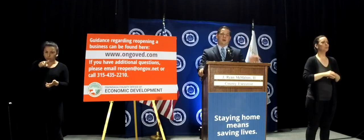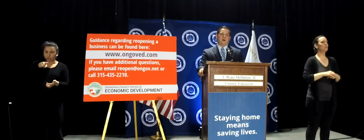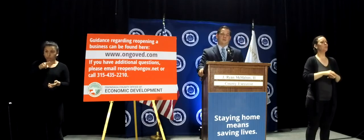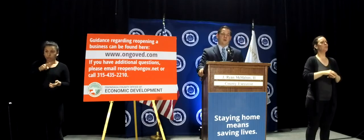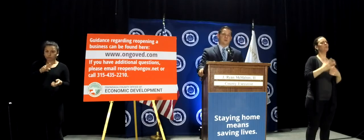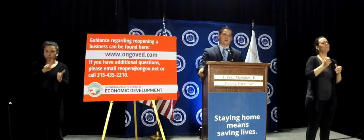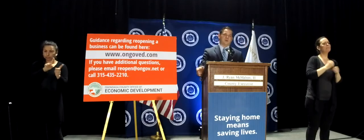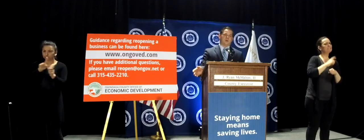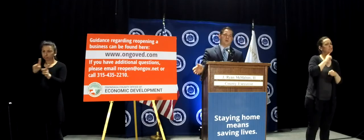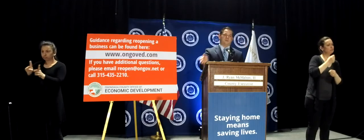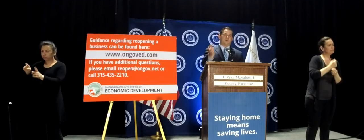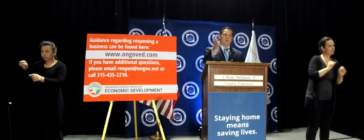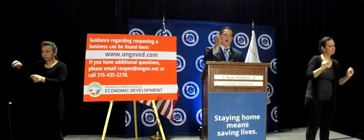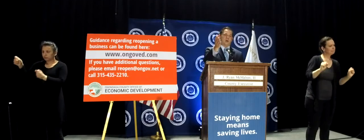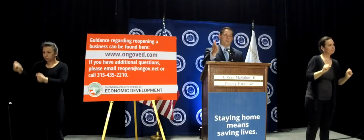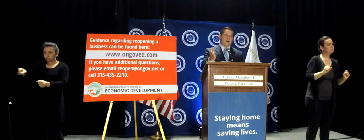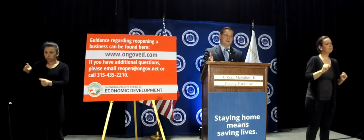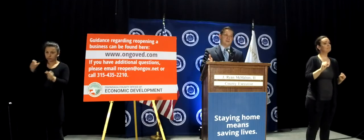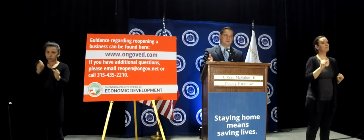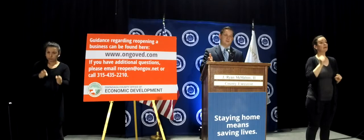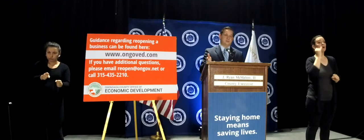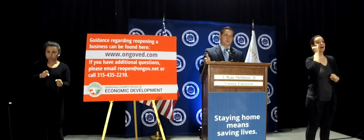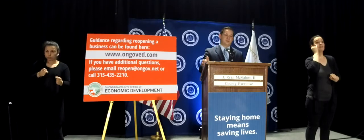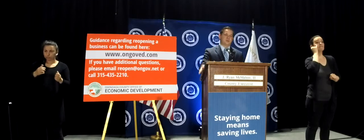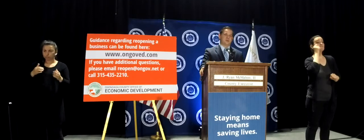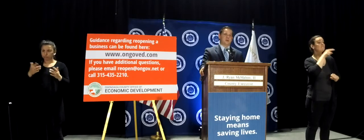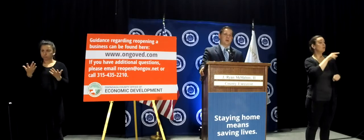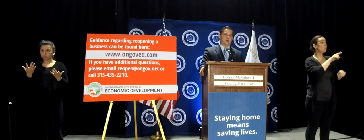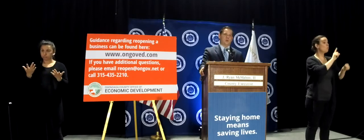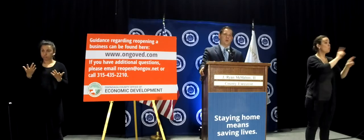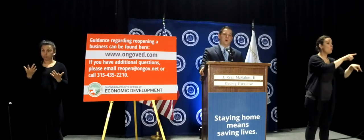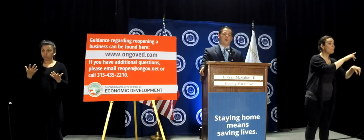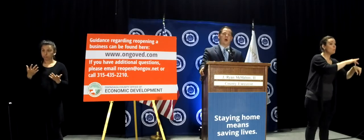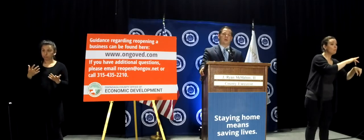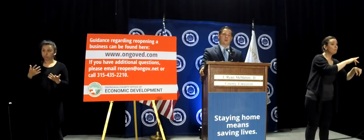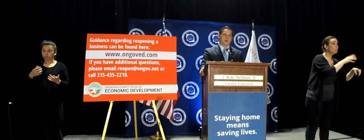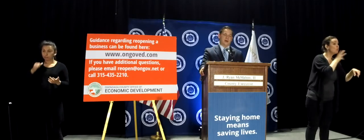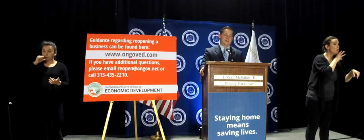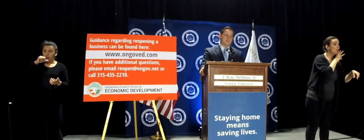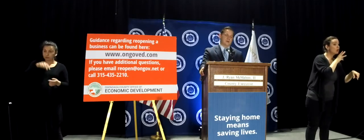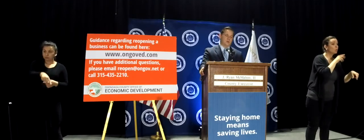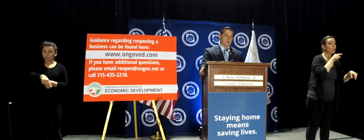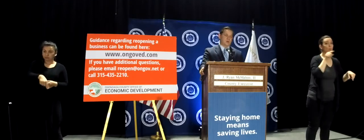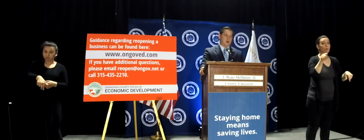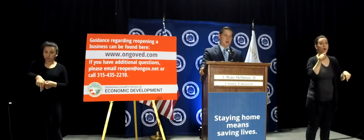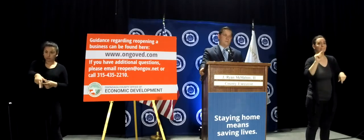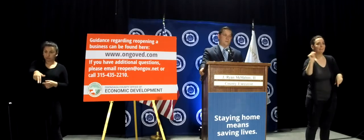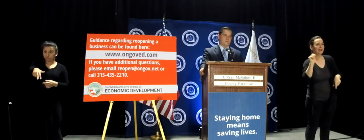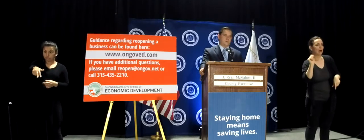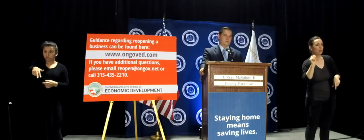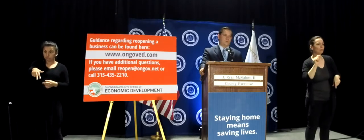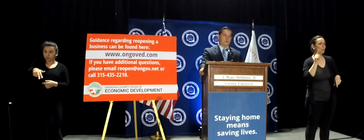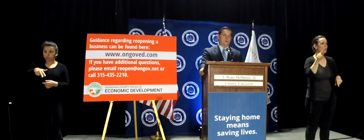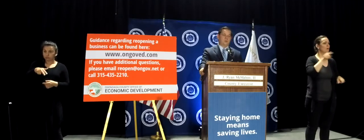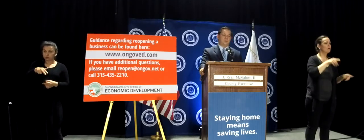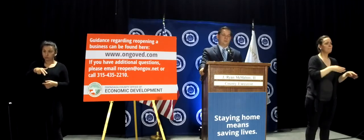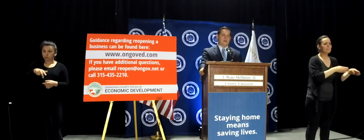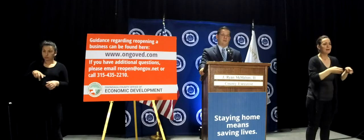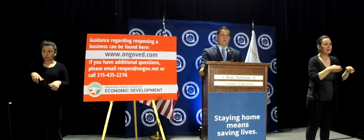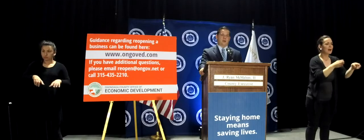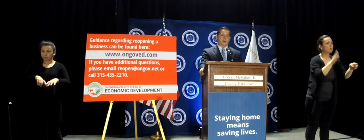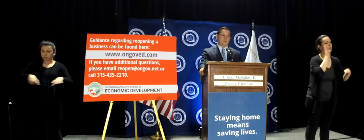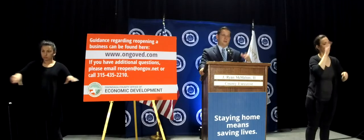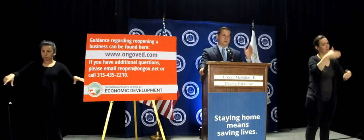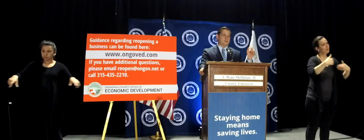where folks, if they're going from the water back to the beach, where they walk and whatnot. So we'll